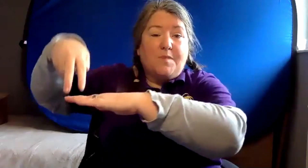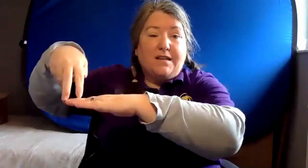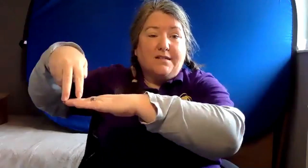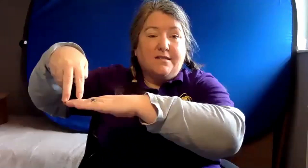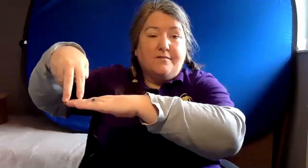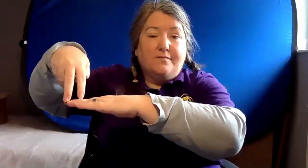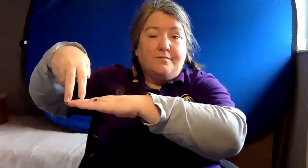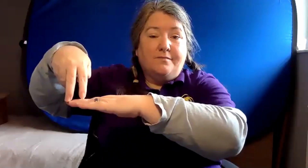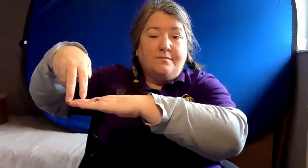space.